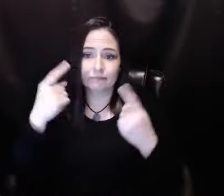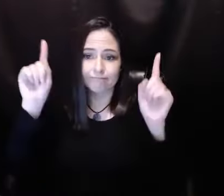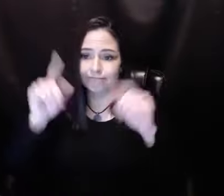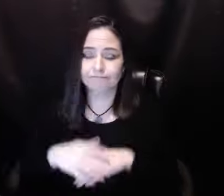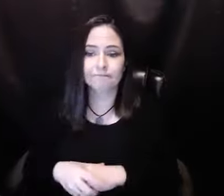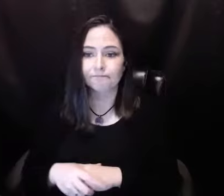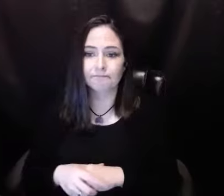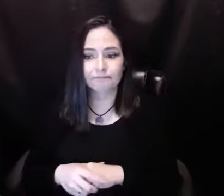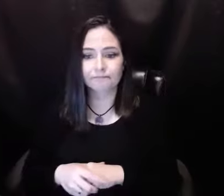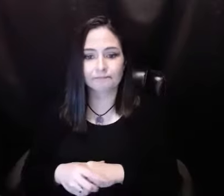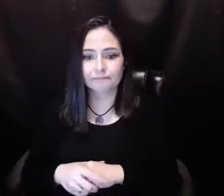but it wasn't. I didn't.